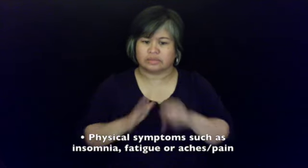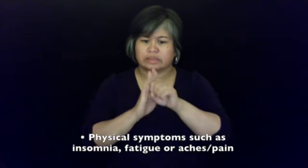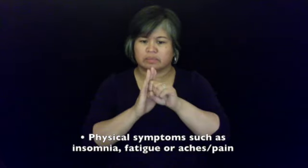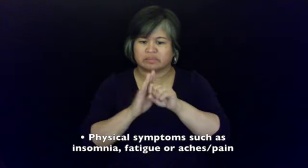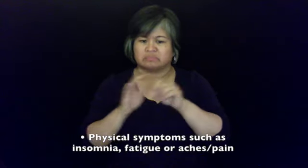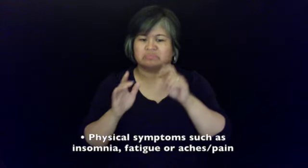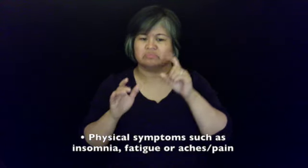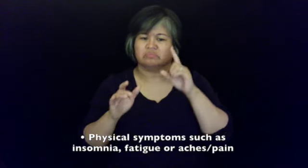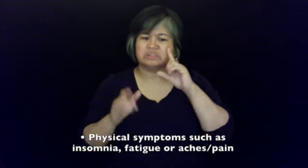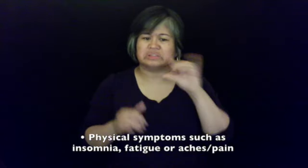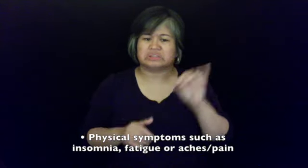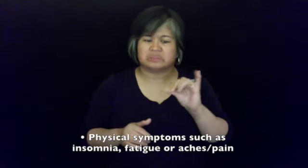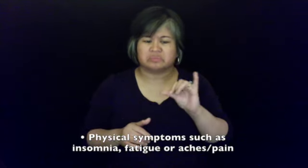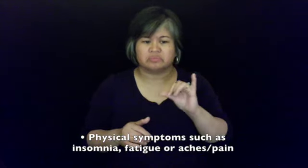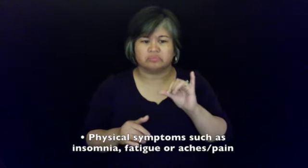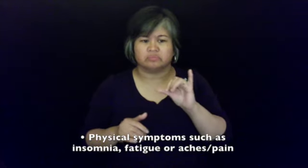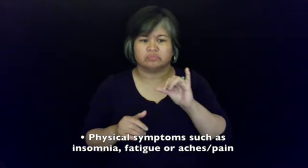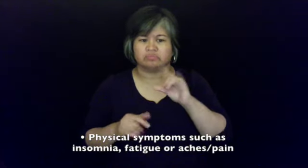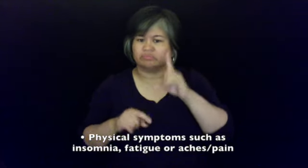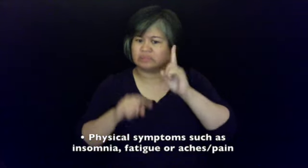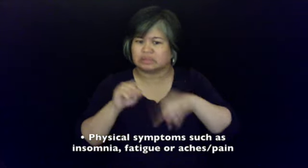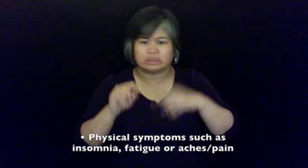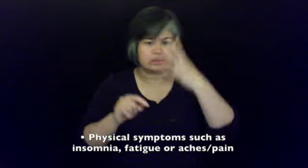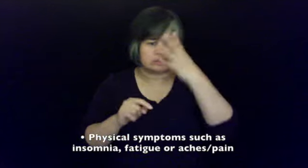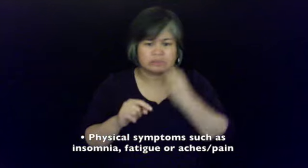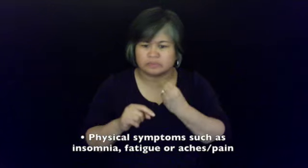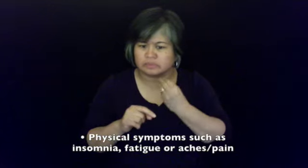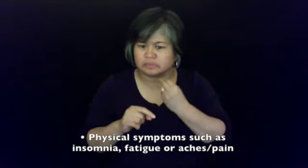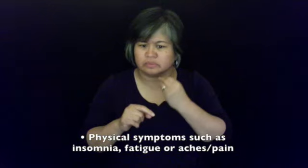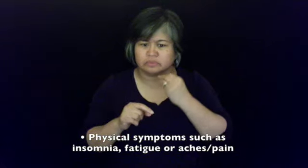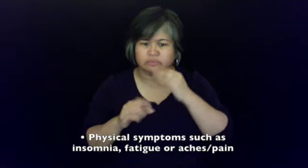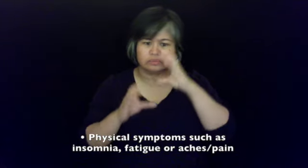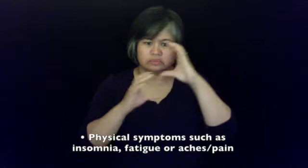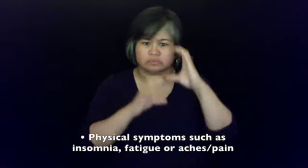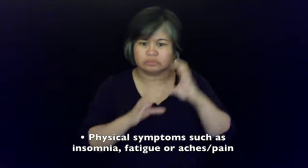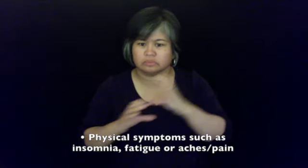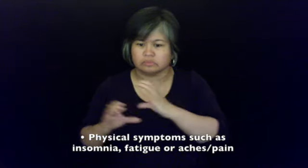physical symptoms such as insomnia, fatigue, or aches and pain.